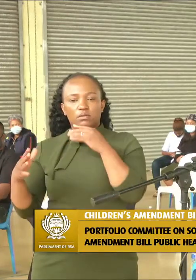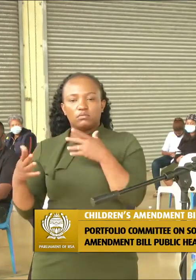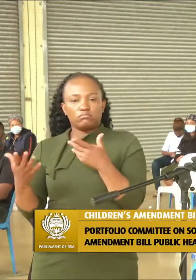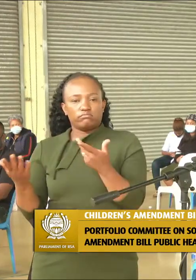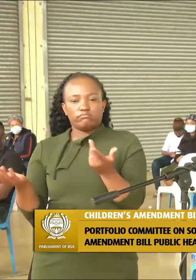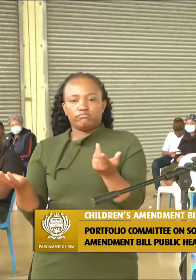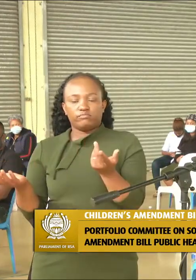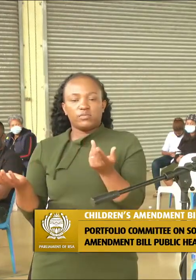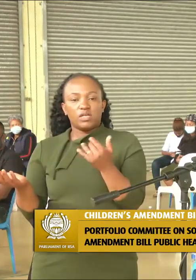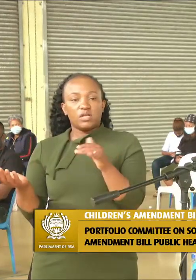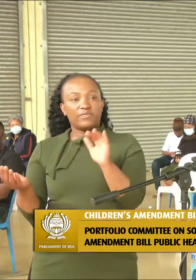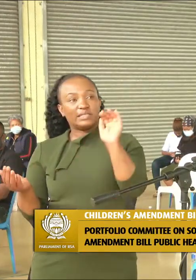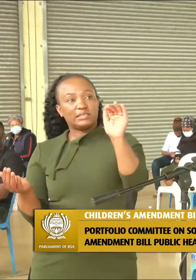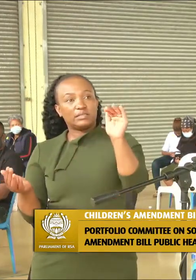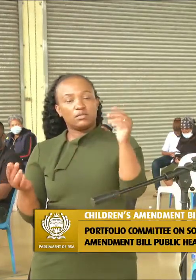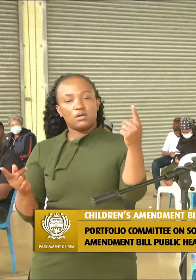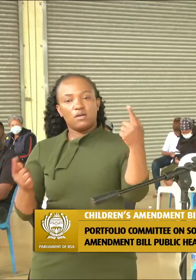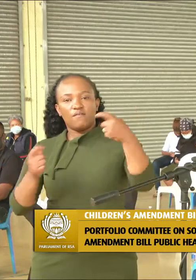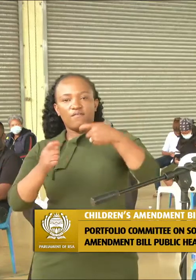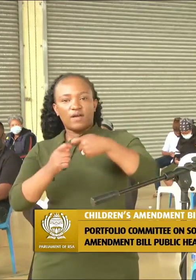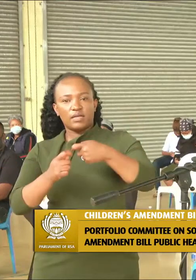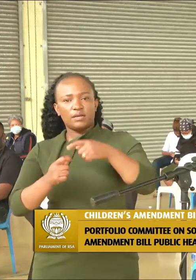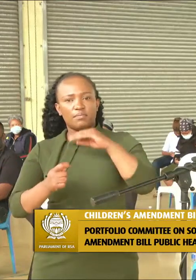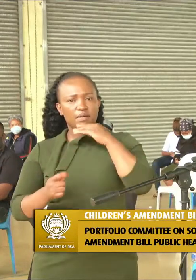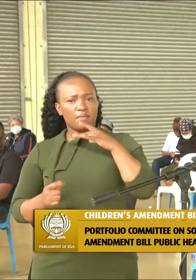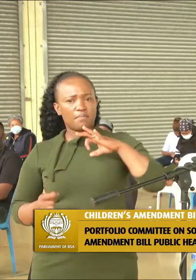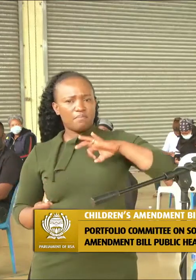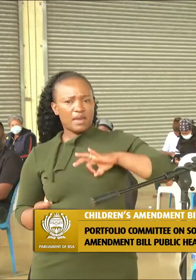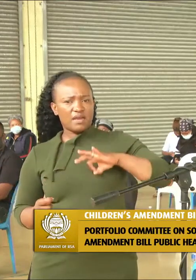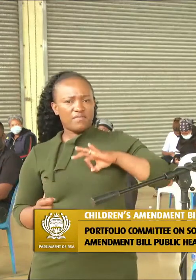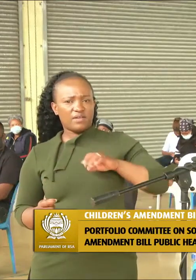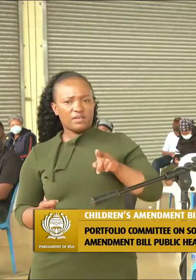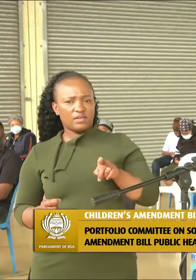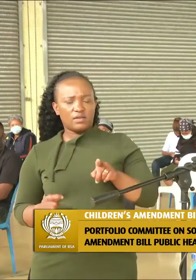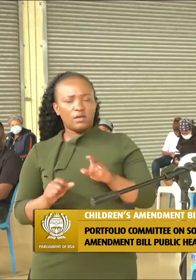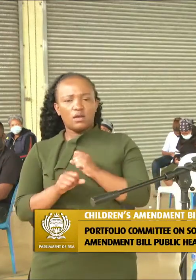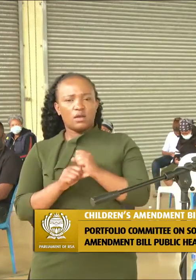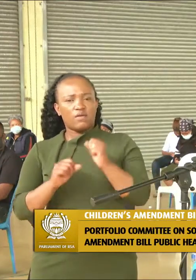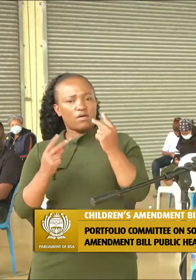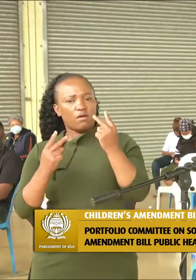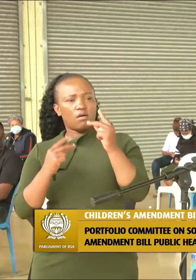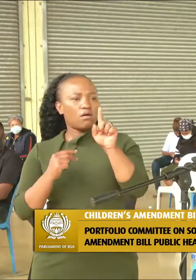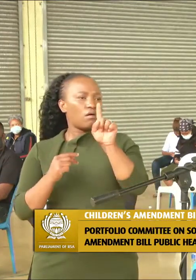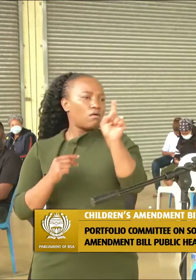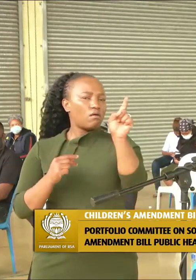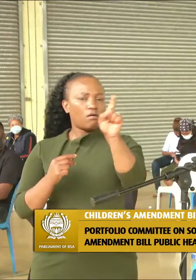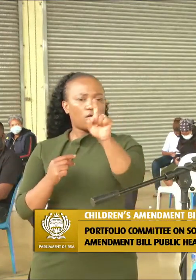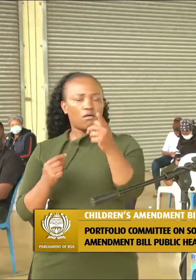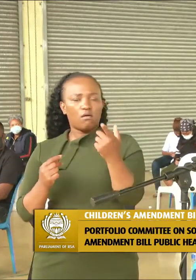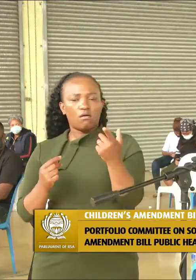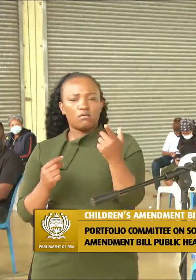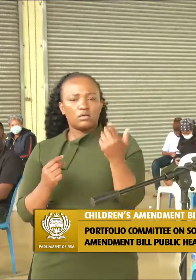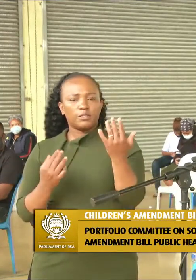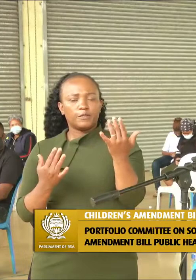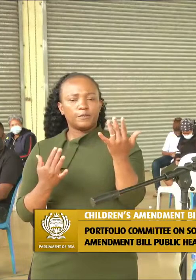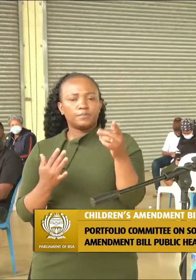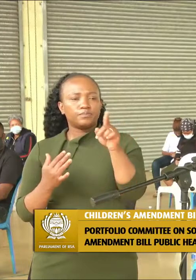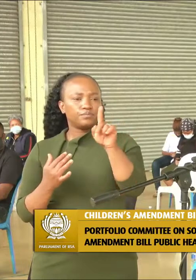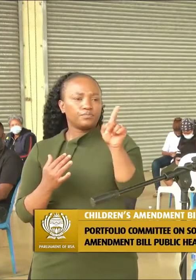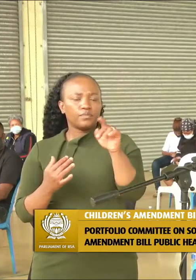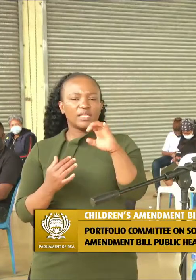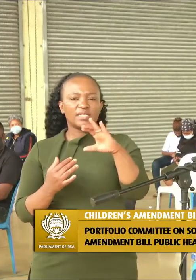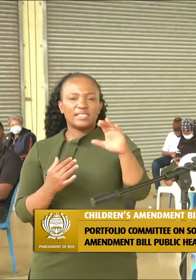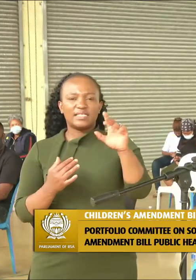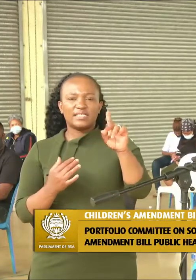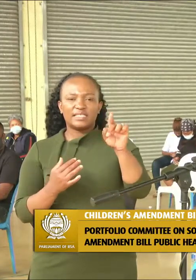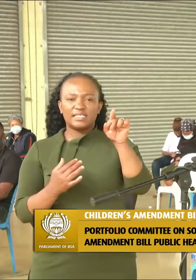ngazuthi mawucela ifunding uyifuna for your benefit bangasibuki njengalawa amanye ama ECD